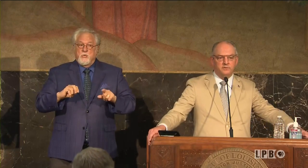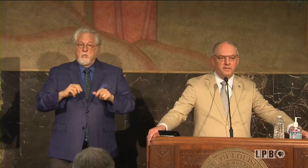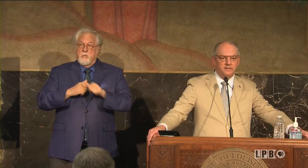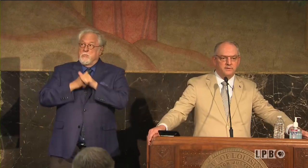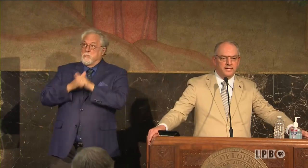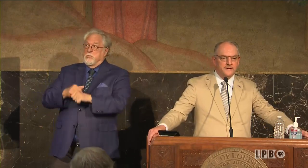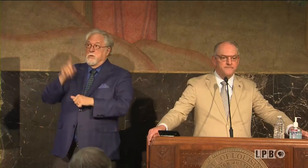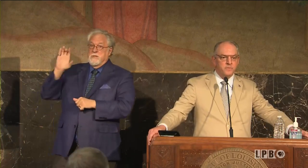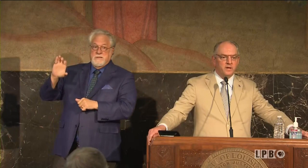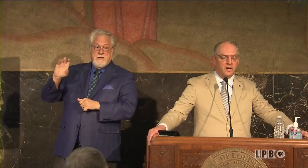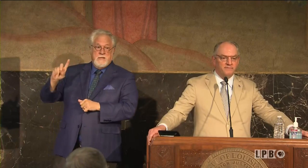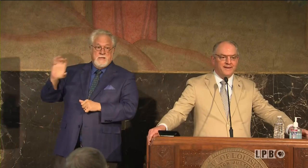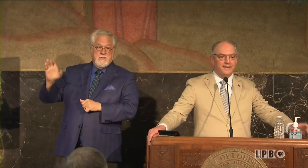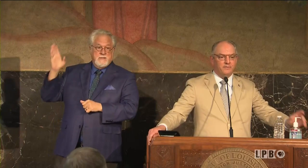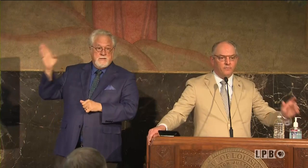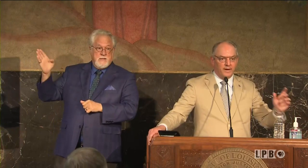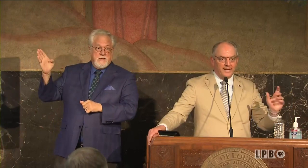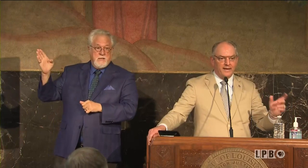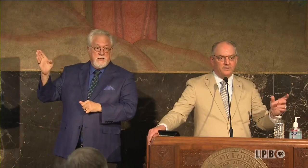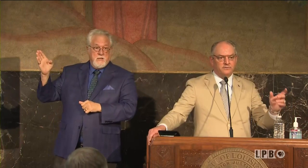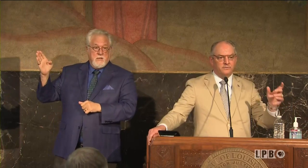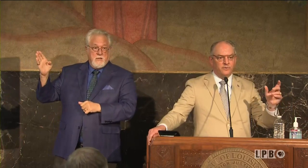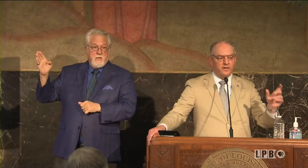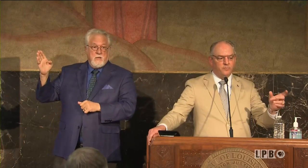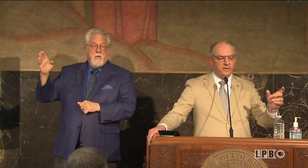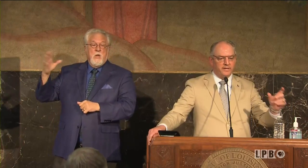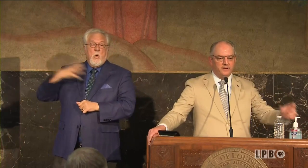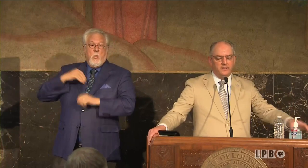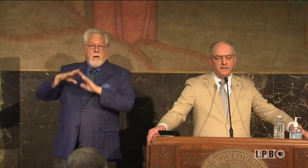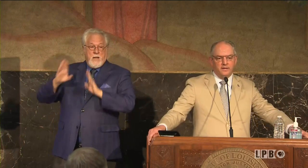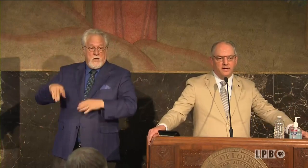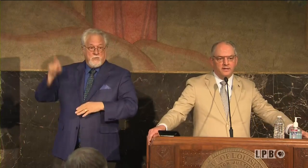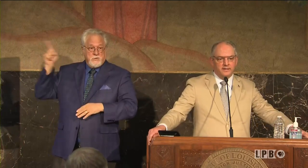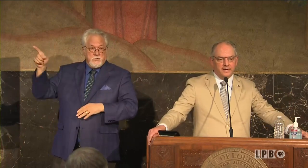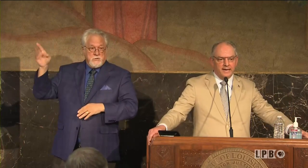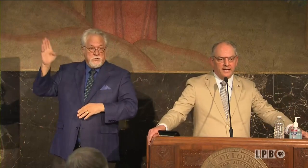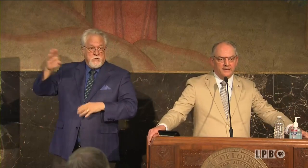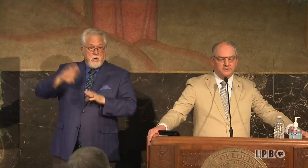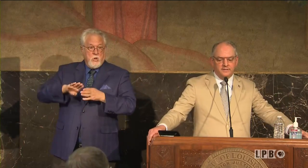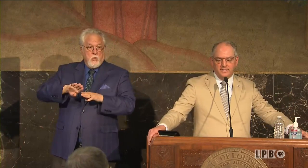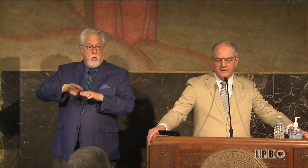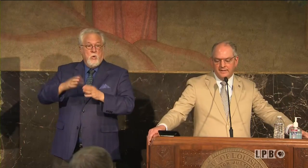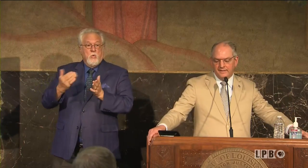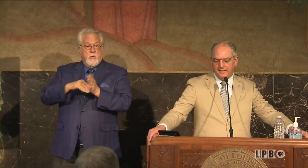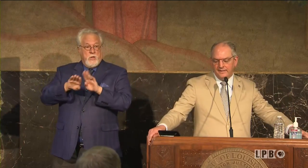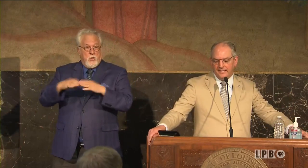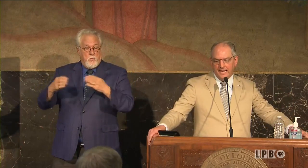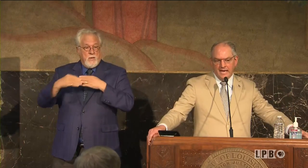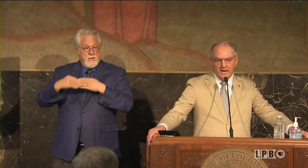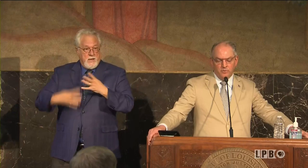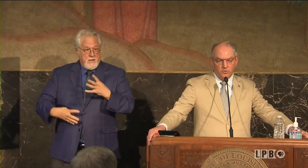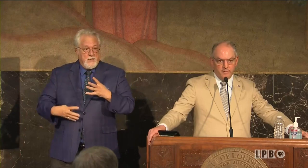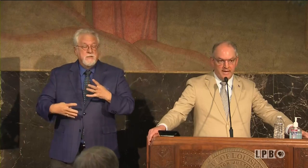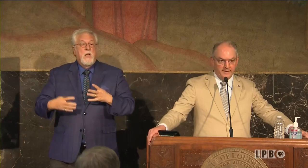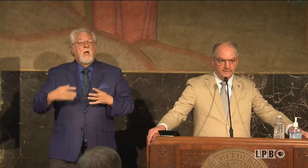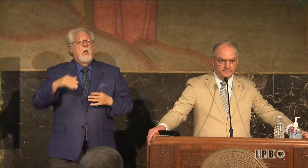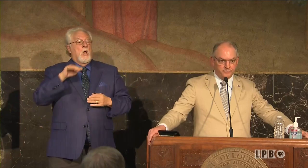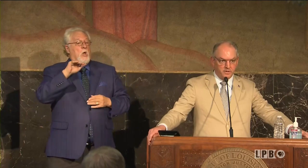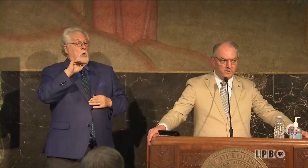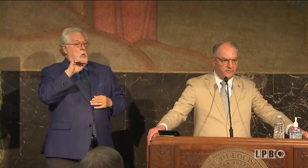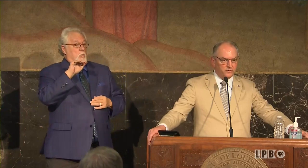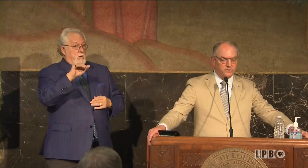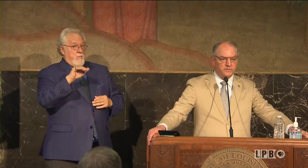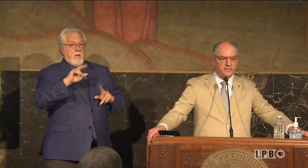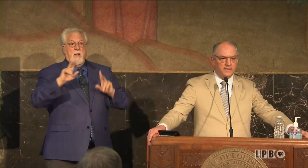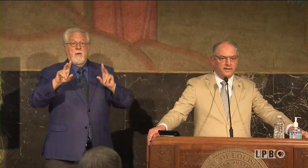with the CDC vetted White House reopening guidelines. And I would remind